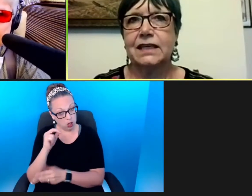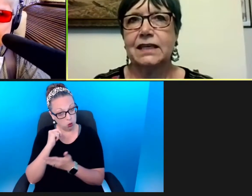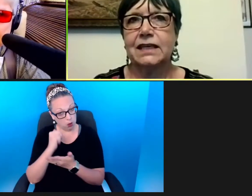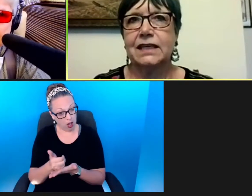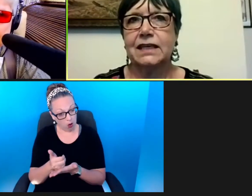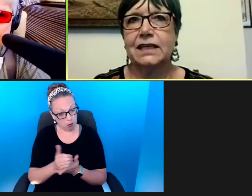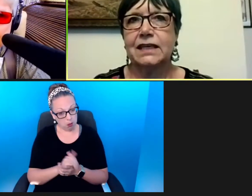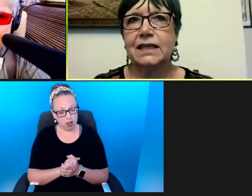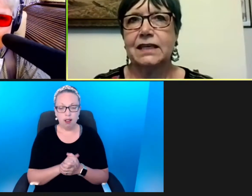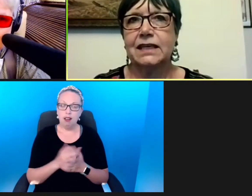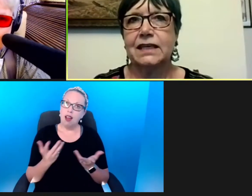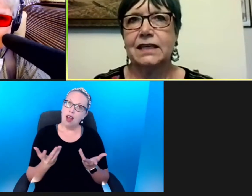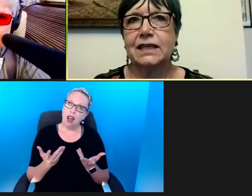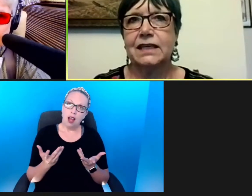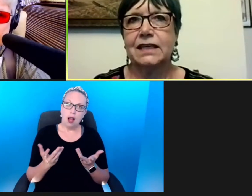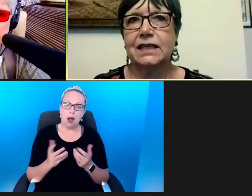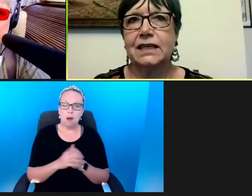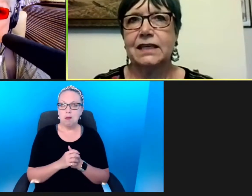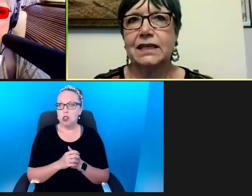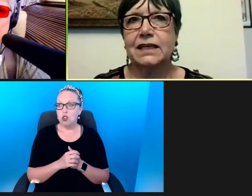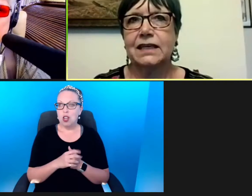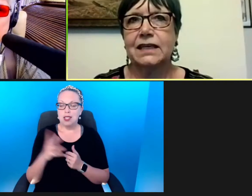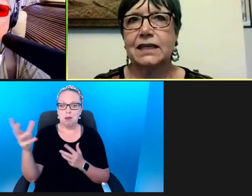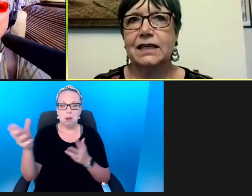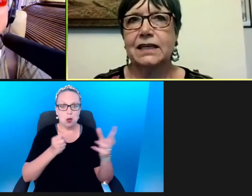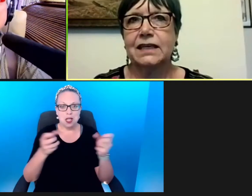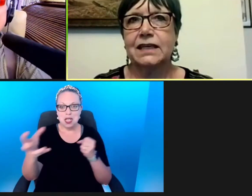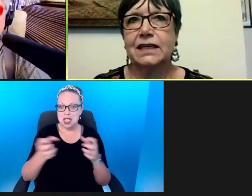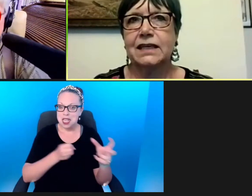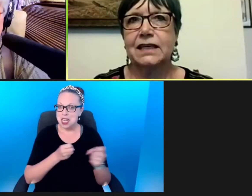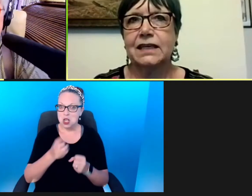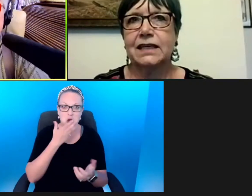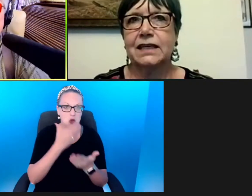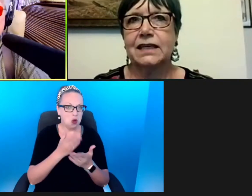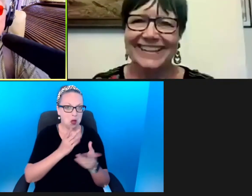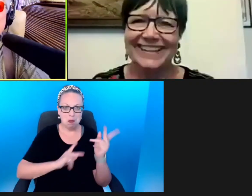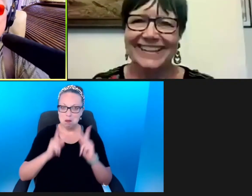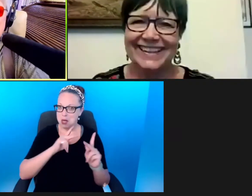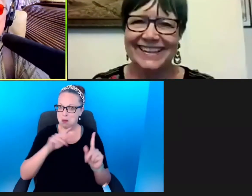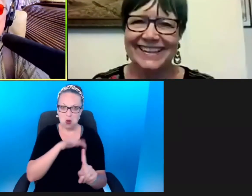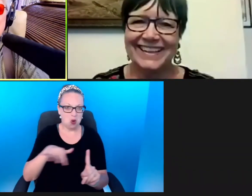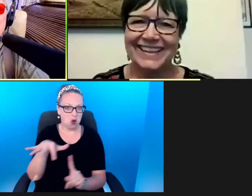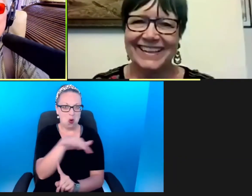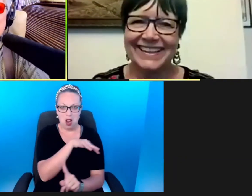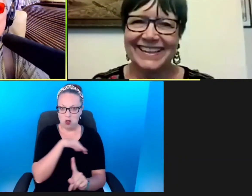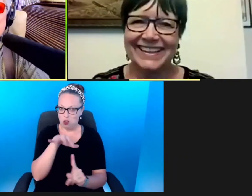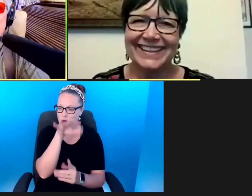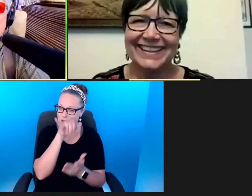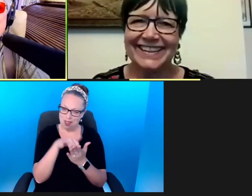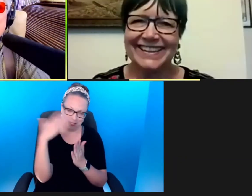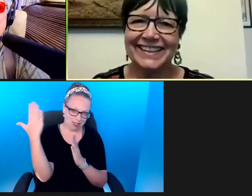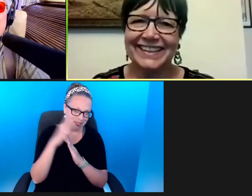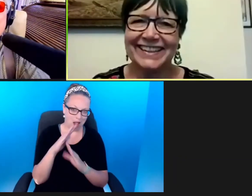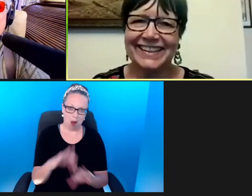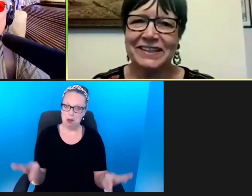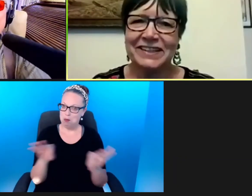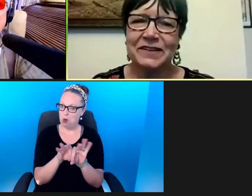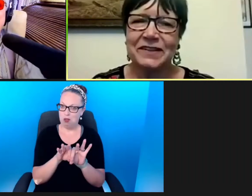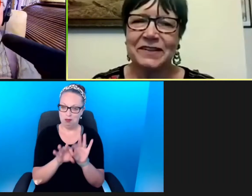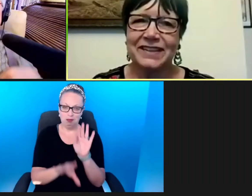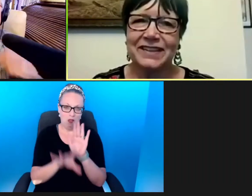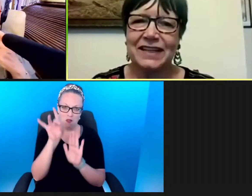Keep just seeing good people around you. Oh, wow. Yes. Mm-hmm.